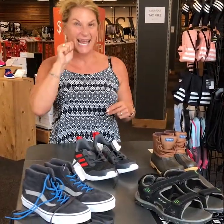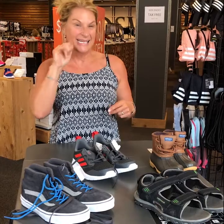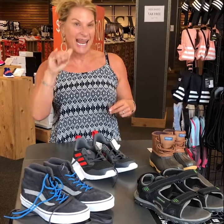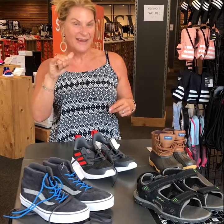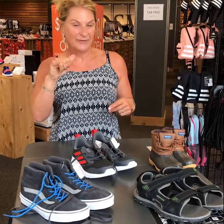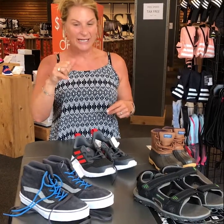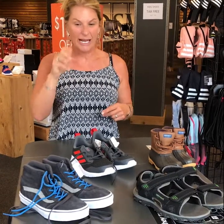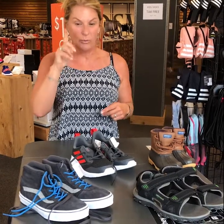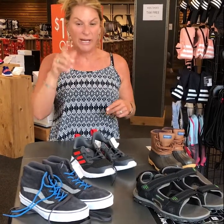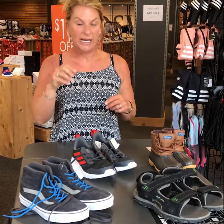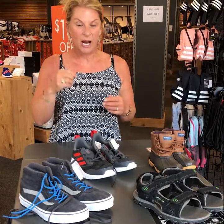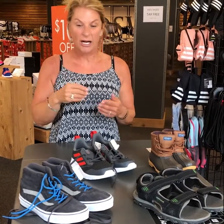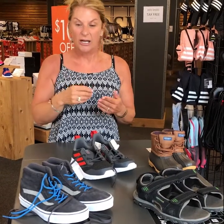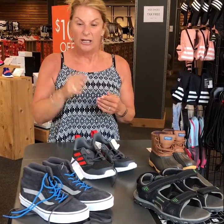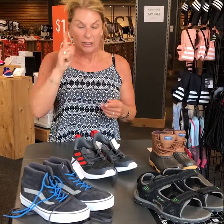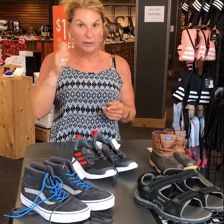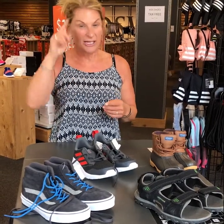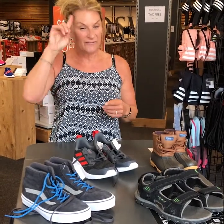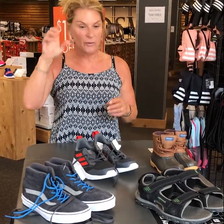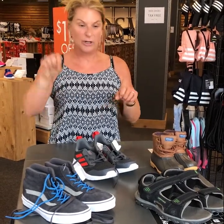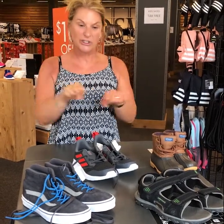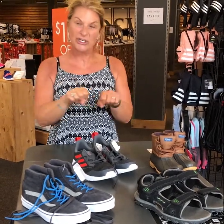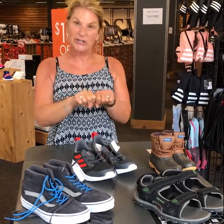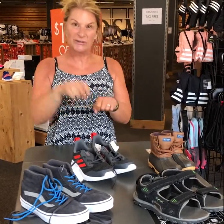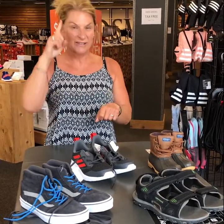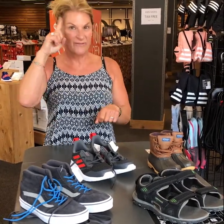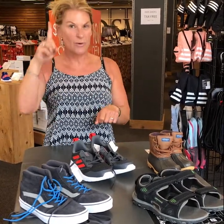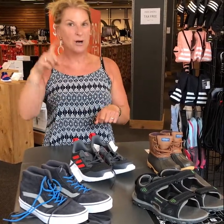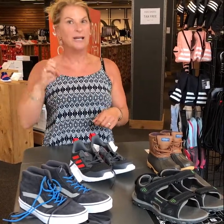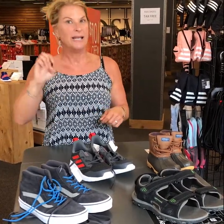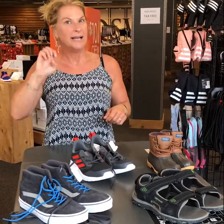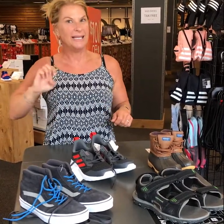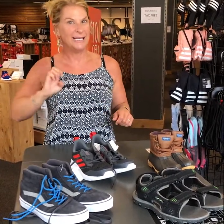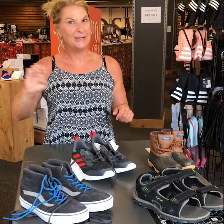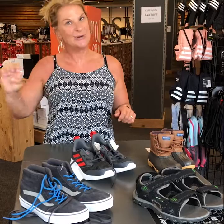and Avery and we are looking for shoes for Igor.